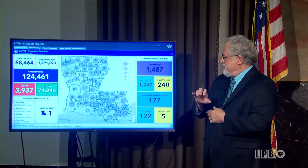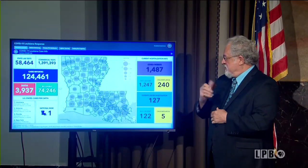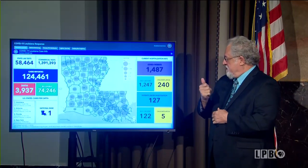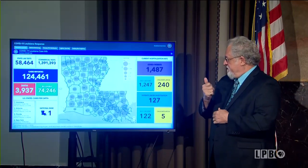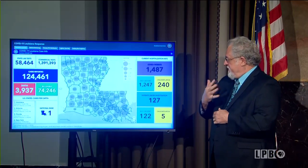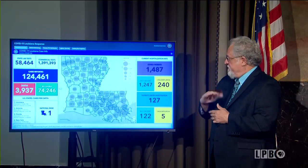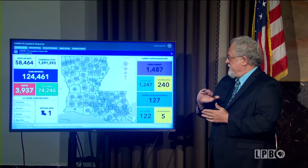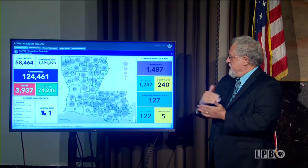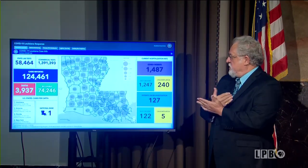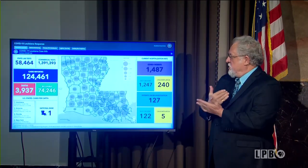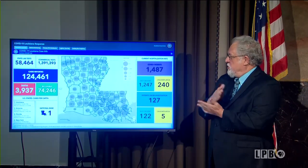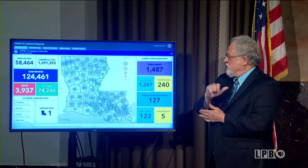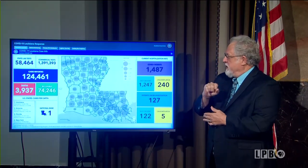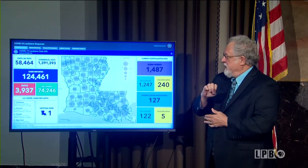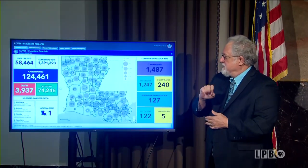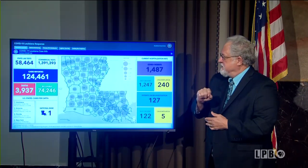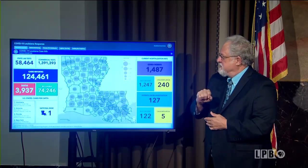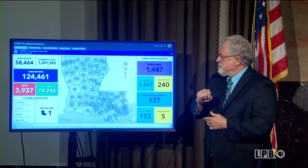3,615 new cases.